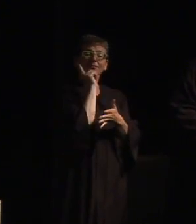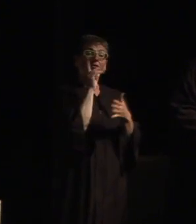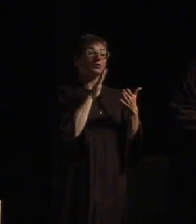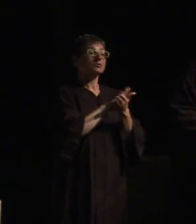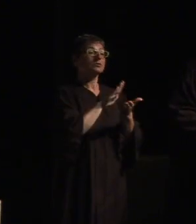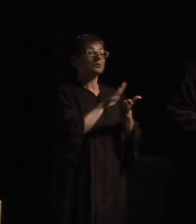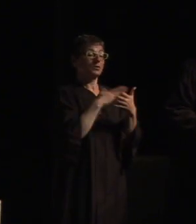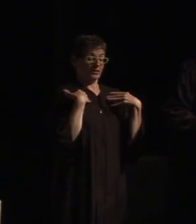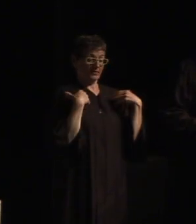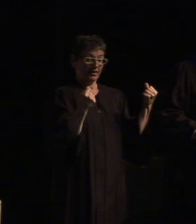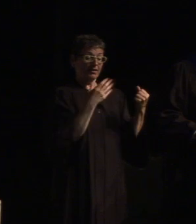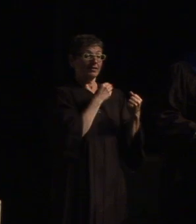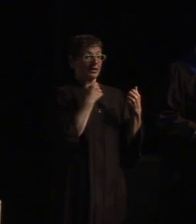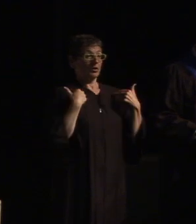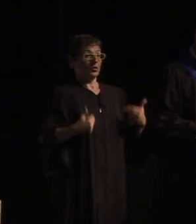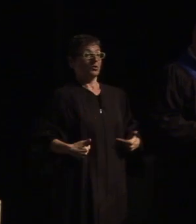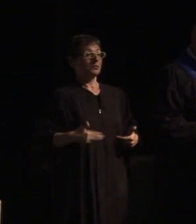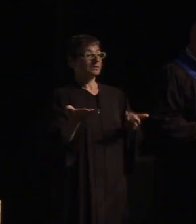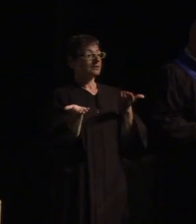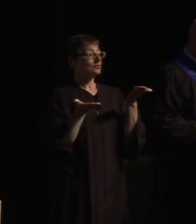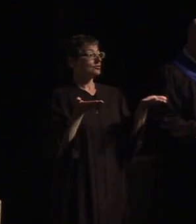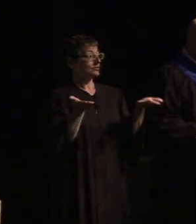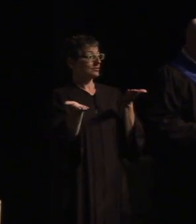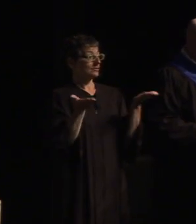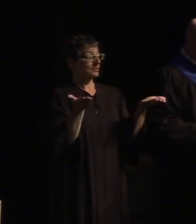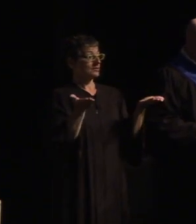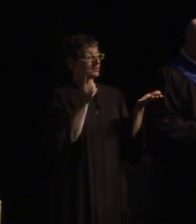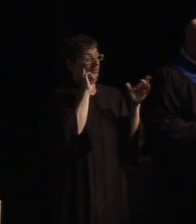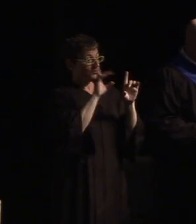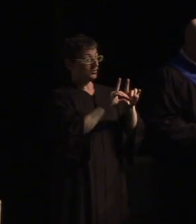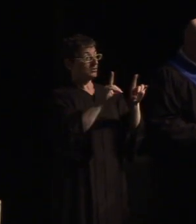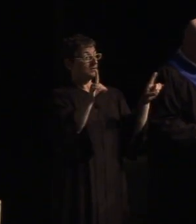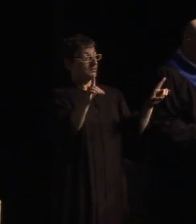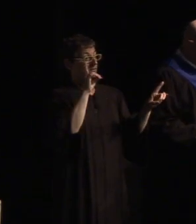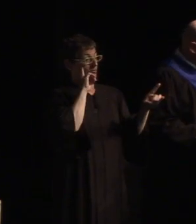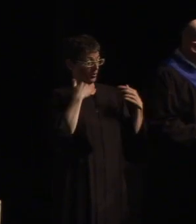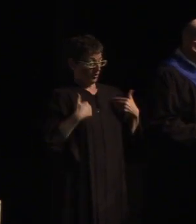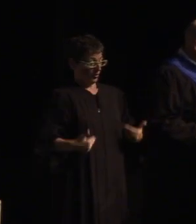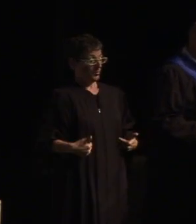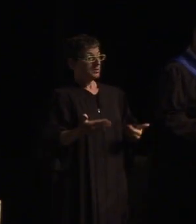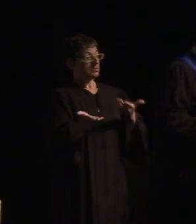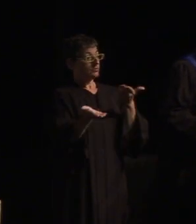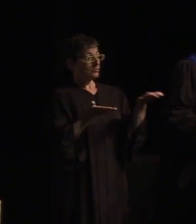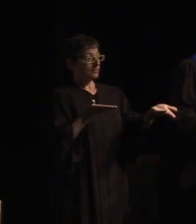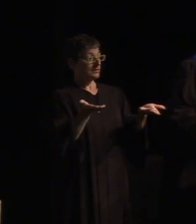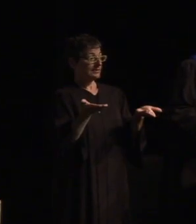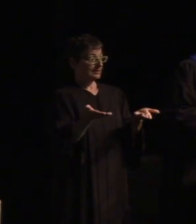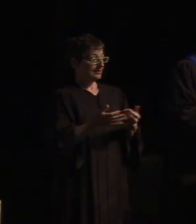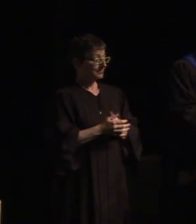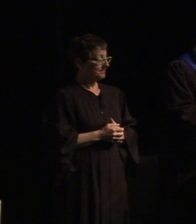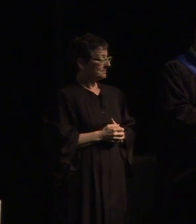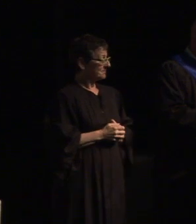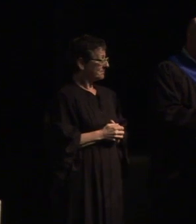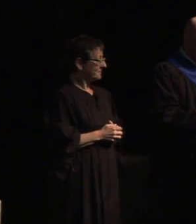Health and Human Services for the Diploma in Human Services.